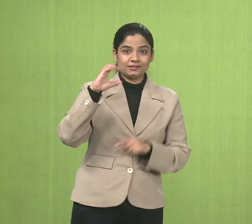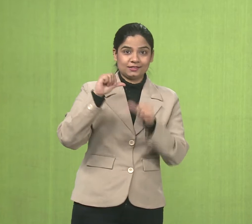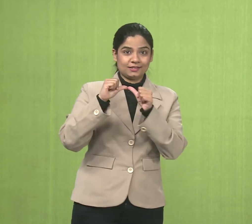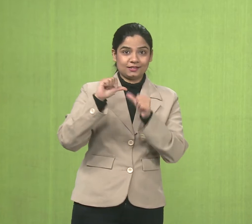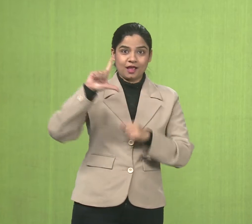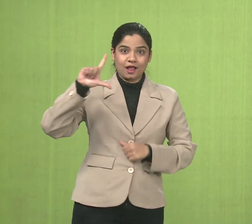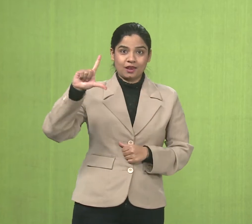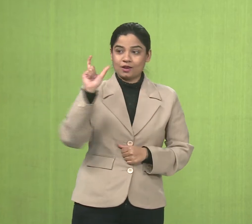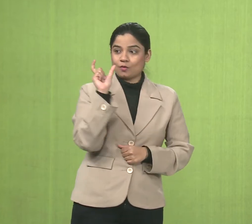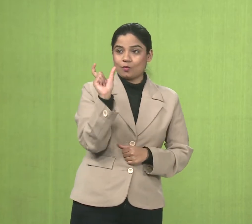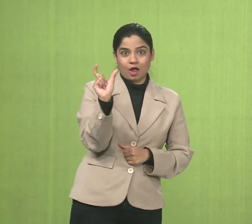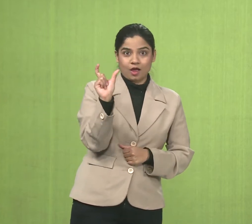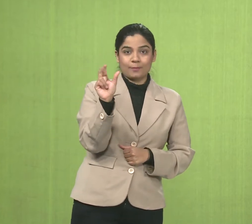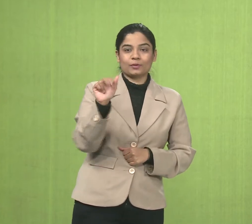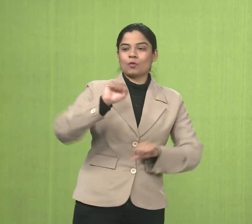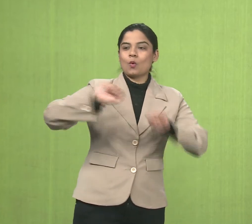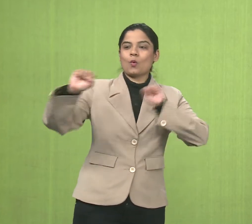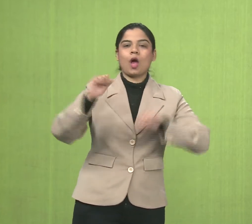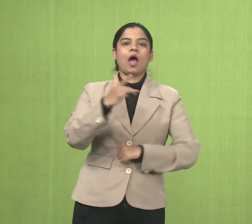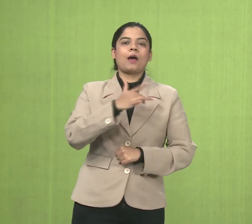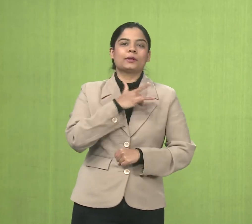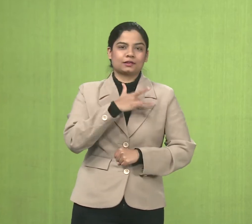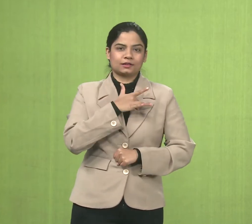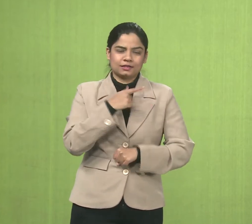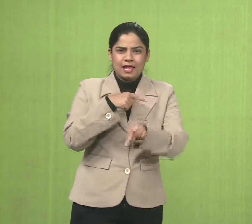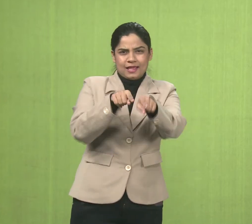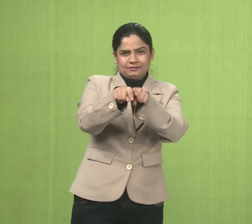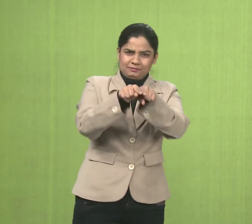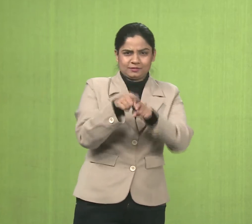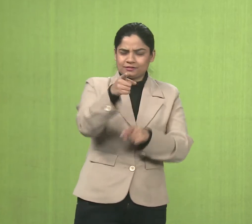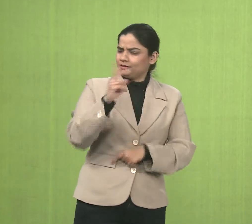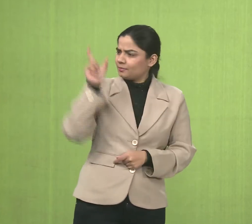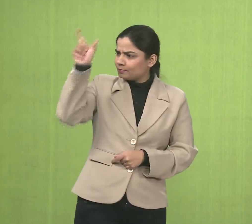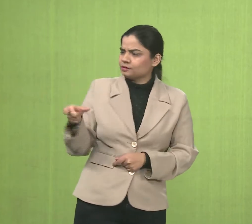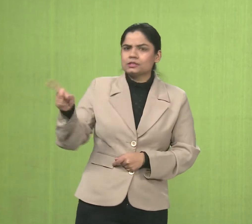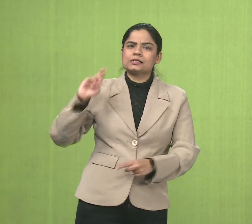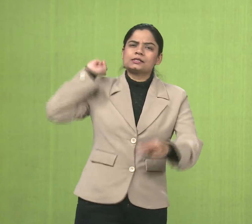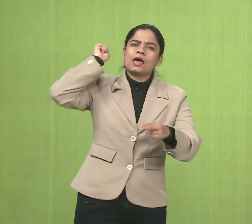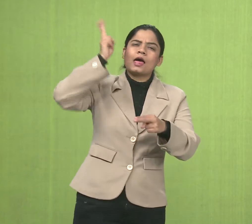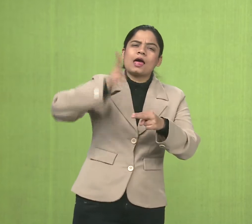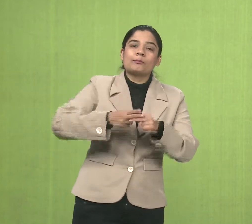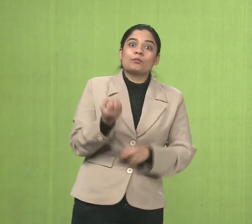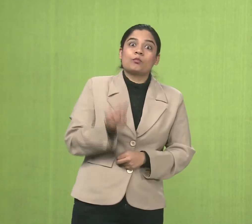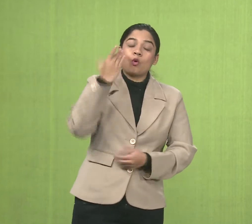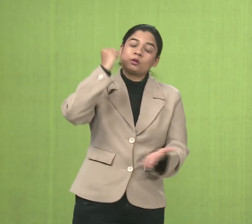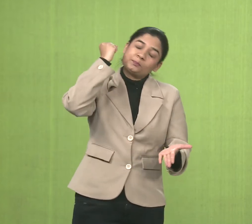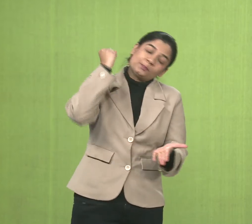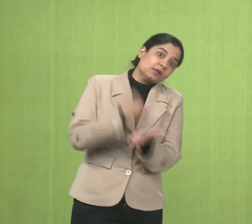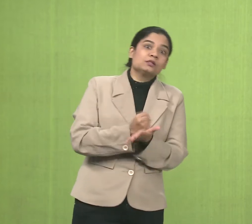Typical. Typical is having distinctive qualities of one's own type of a person or a thing. Something, for example,